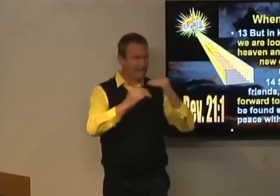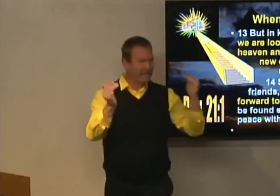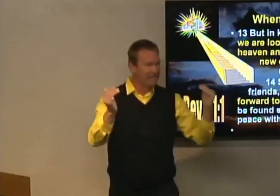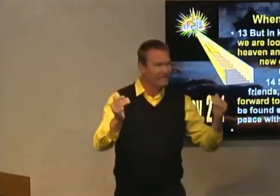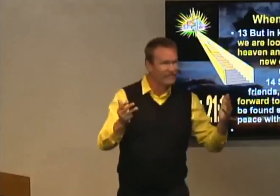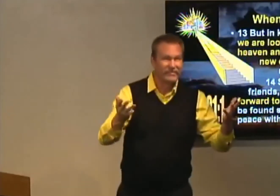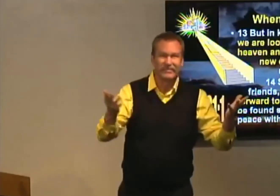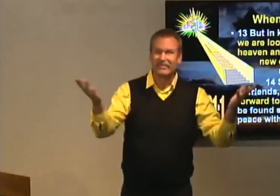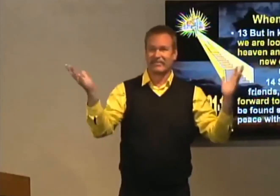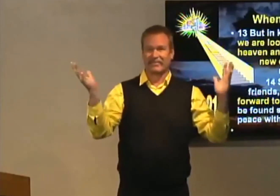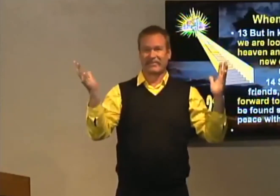a new heaven,